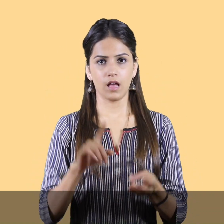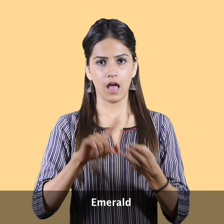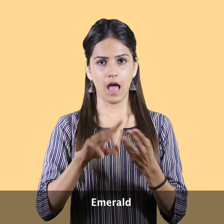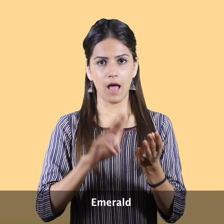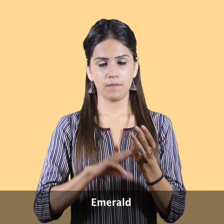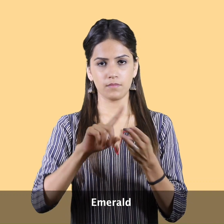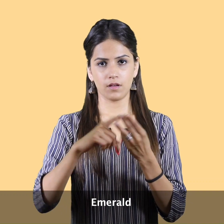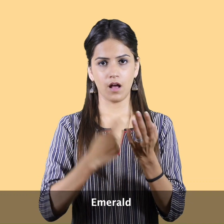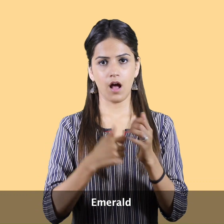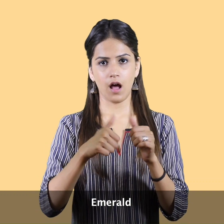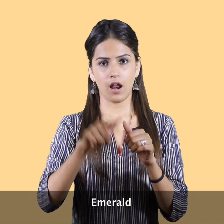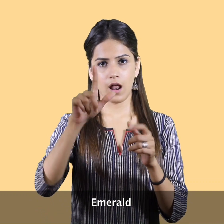Emerald.